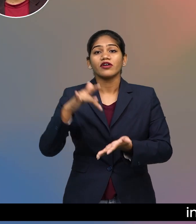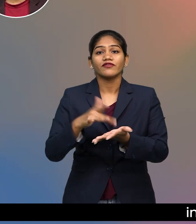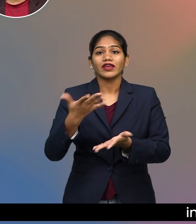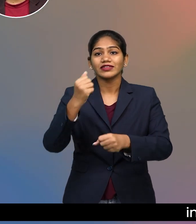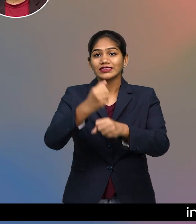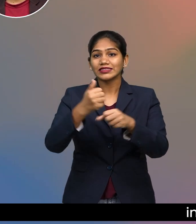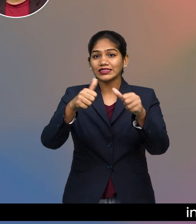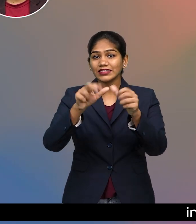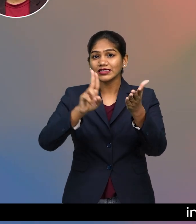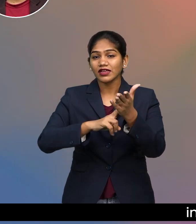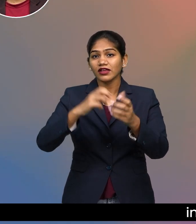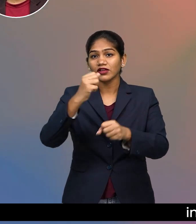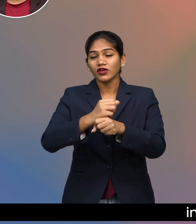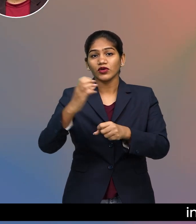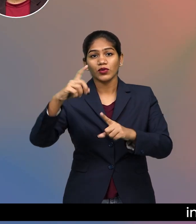Himalayas.